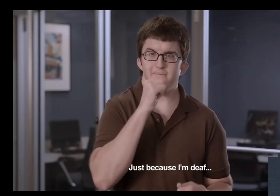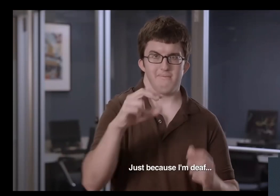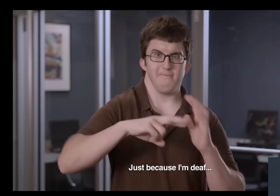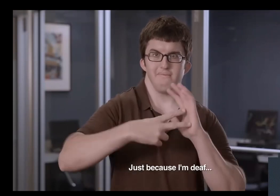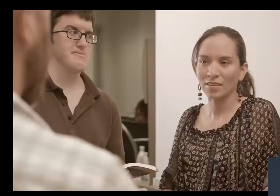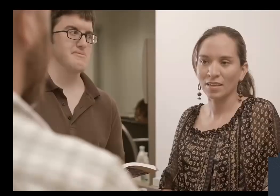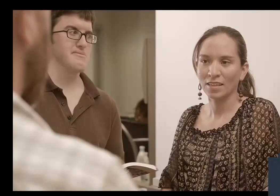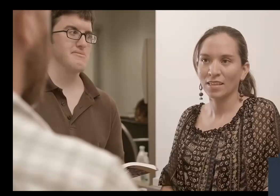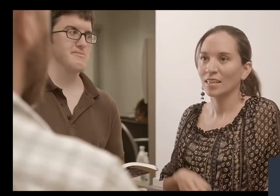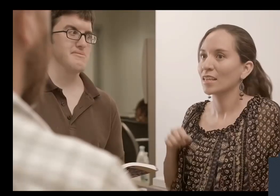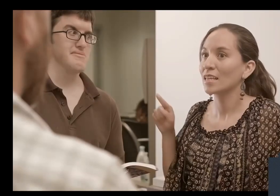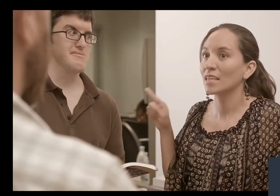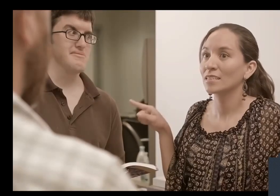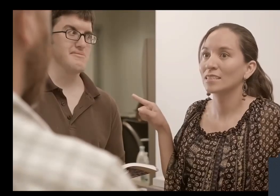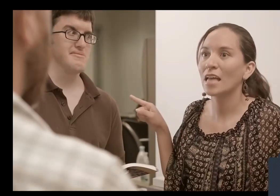Just because I'm deaf